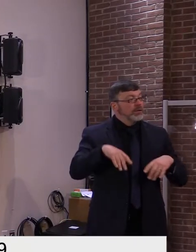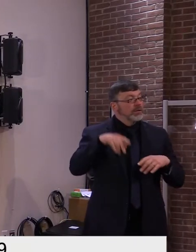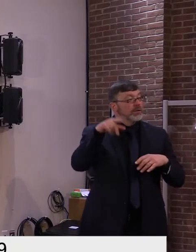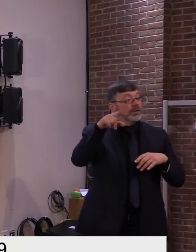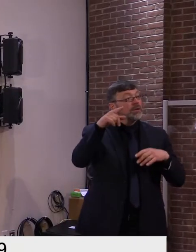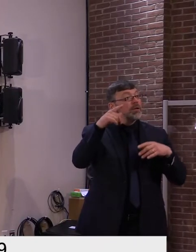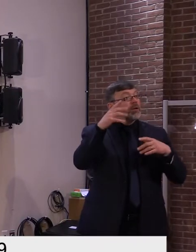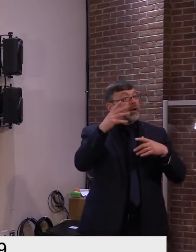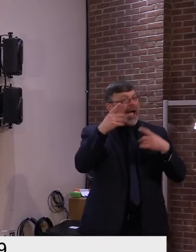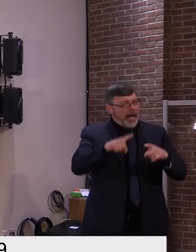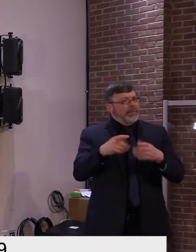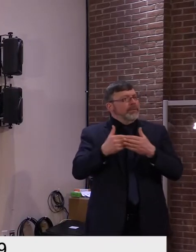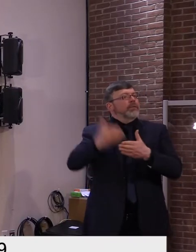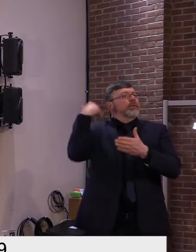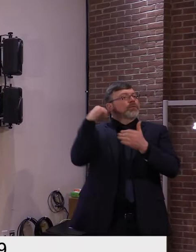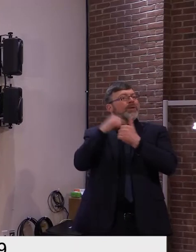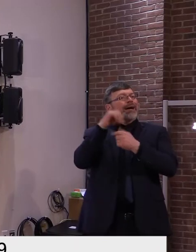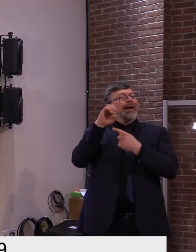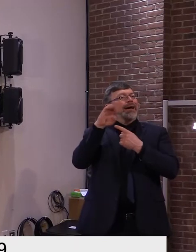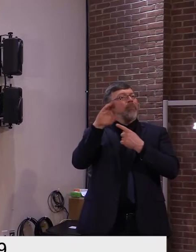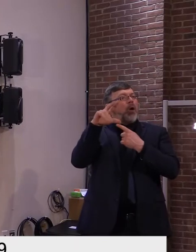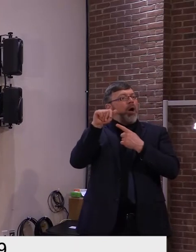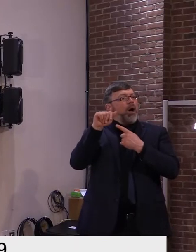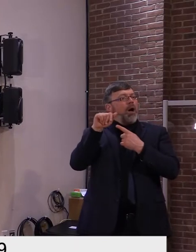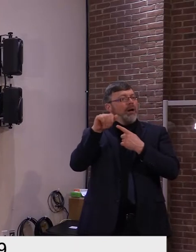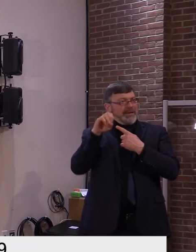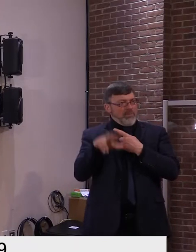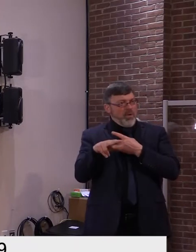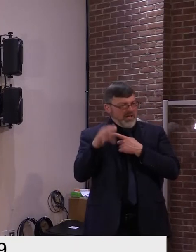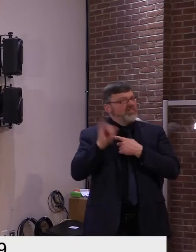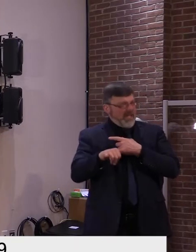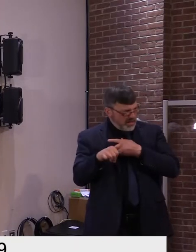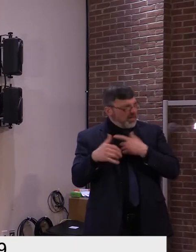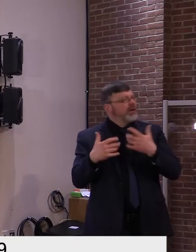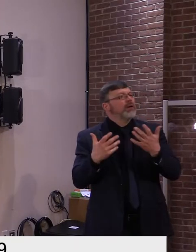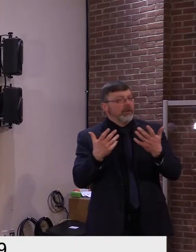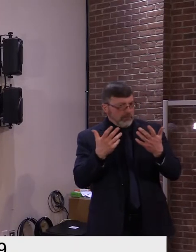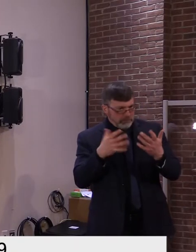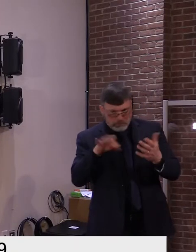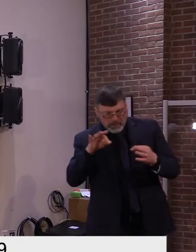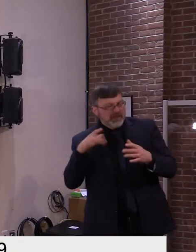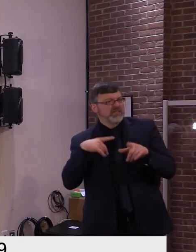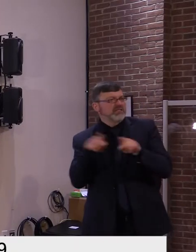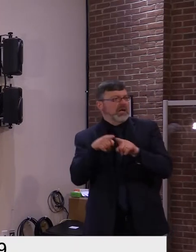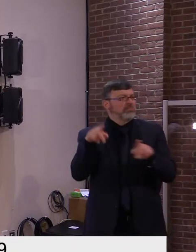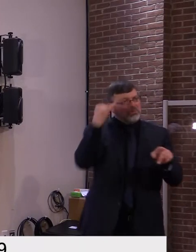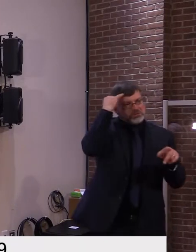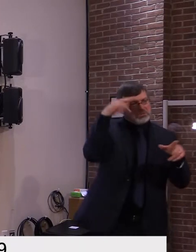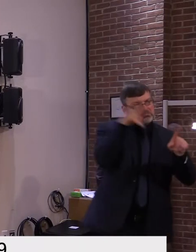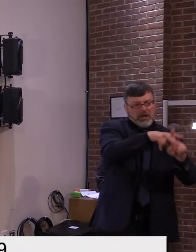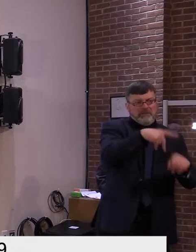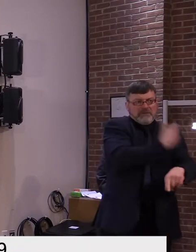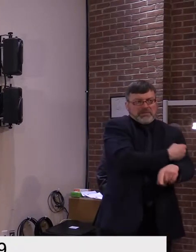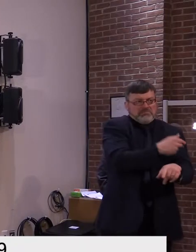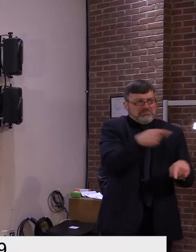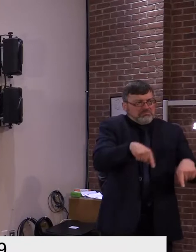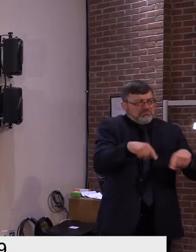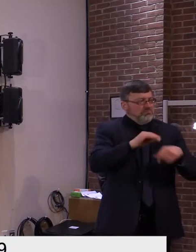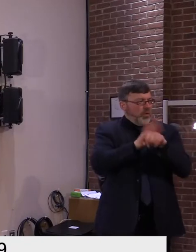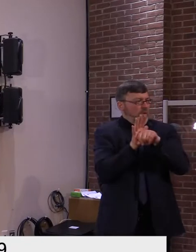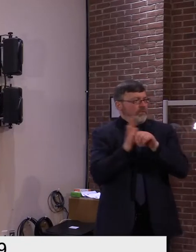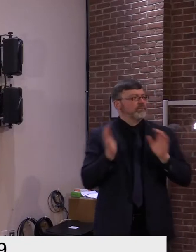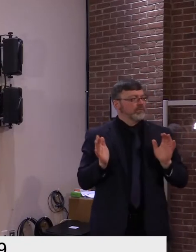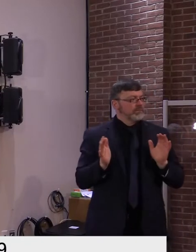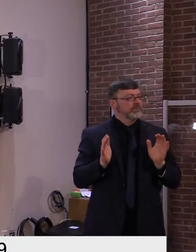pandemic from those kinds of viruses. So if you think about it, most of these trials that we're relying